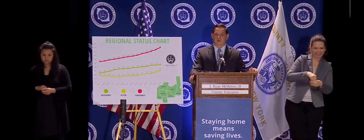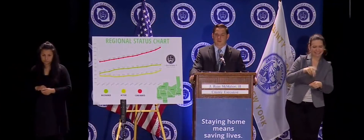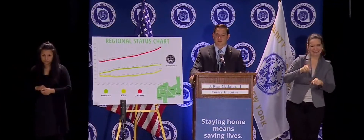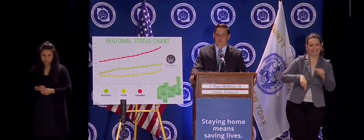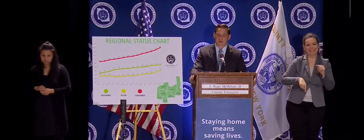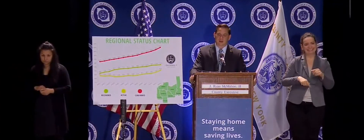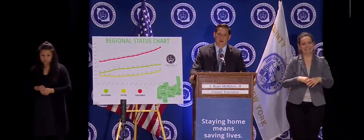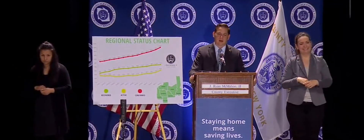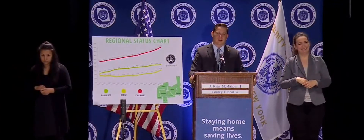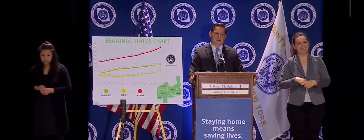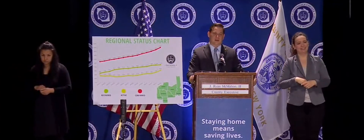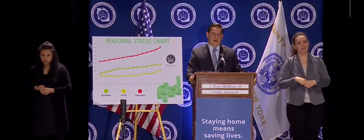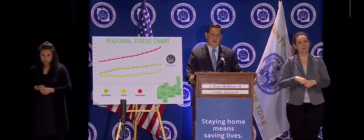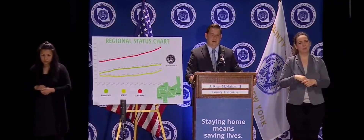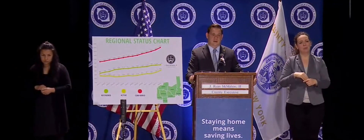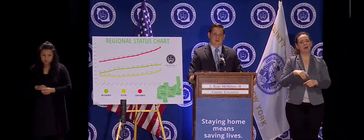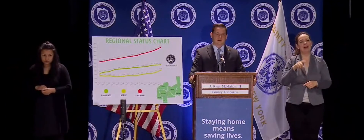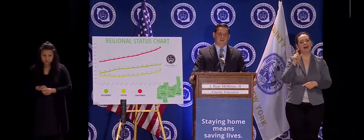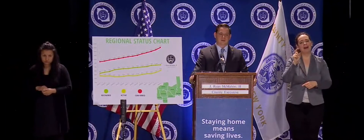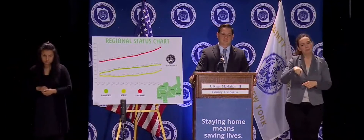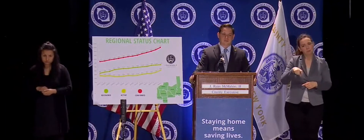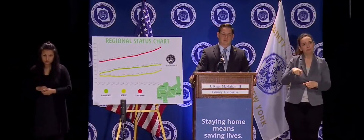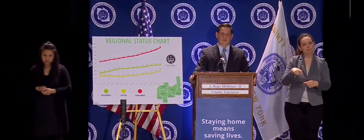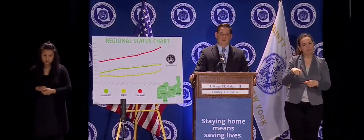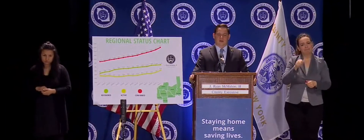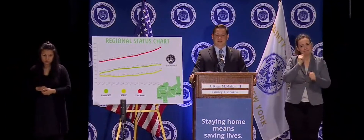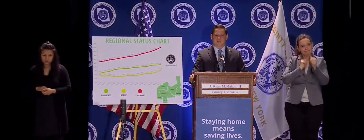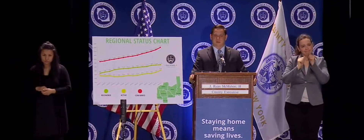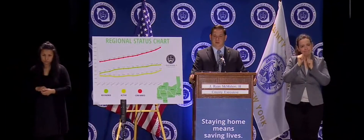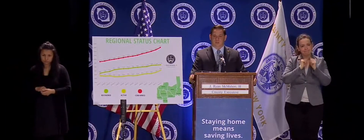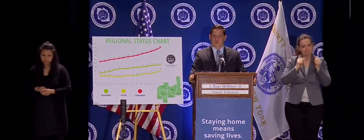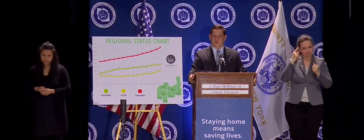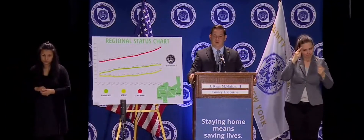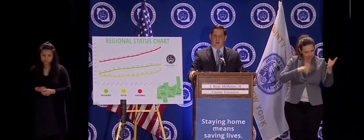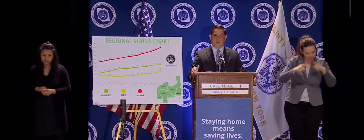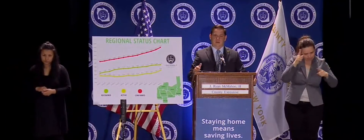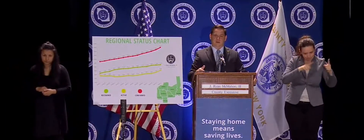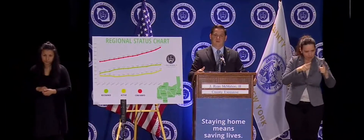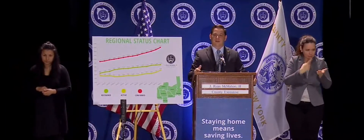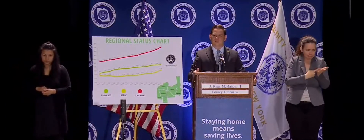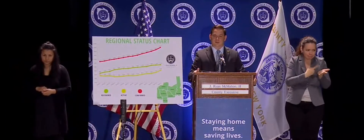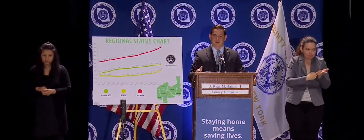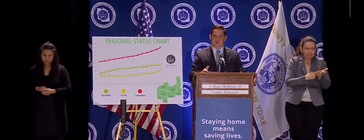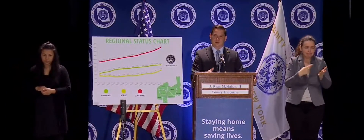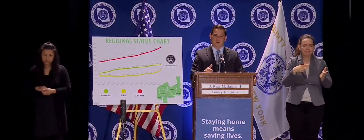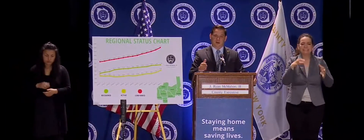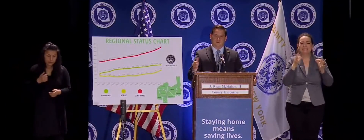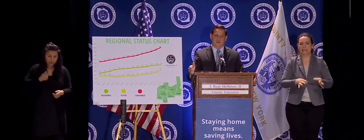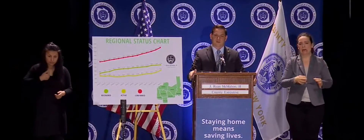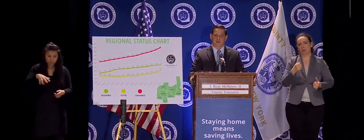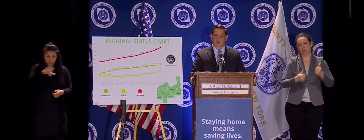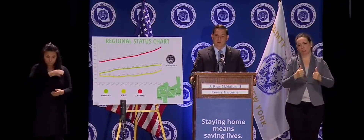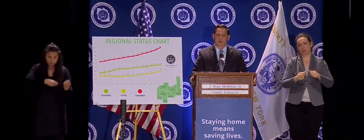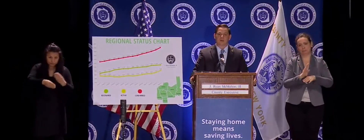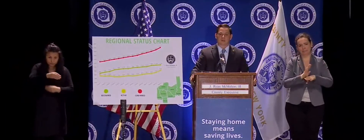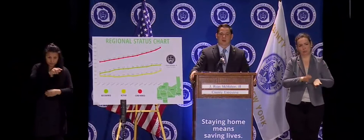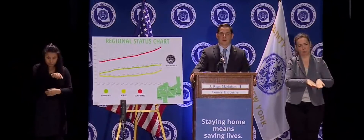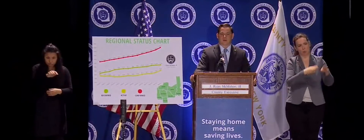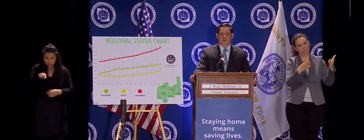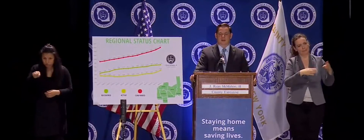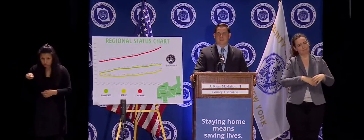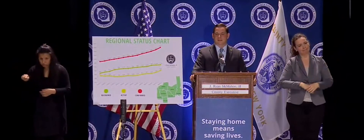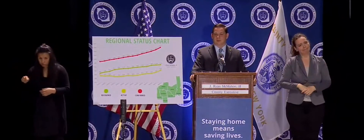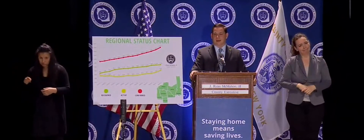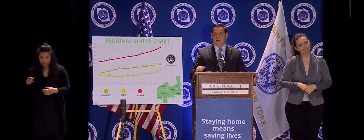and thousands, and then by the time you get your approval, you're probably into phase three when you could have gone in phase two.